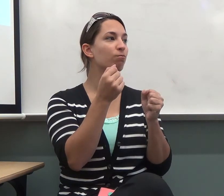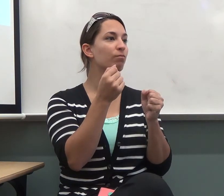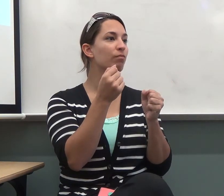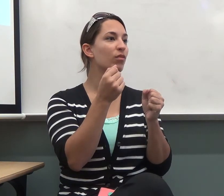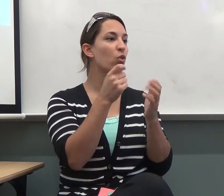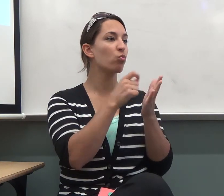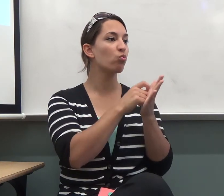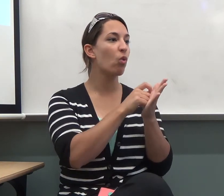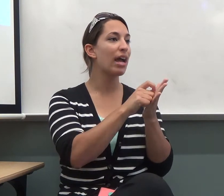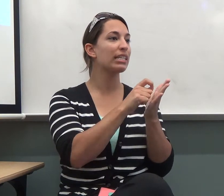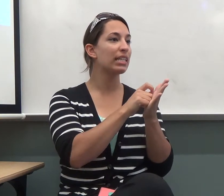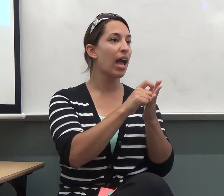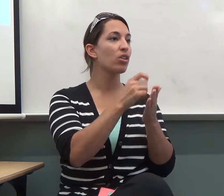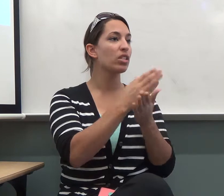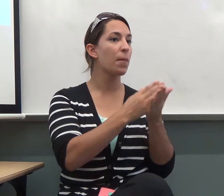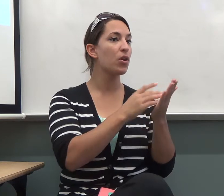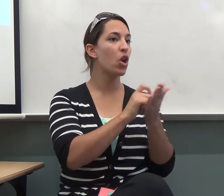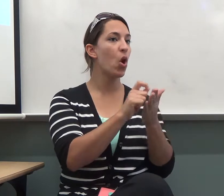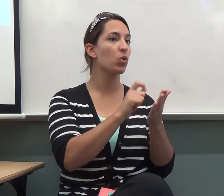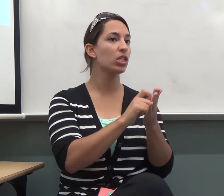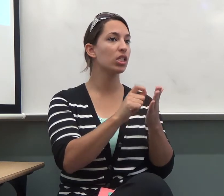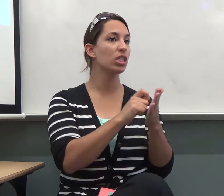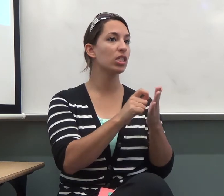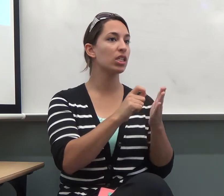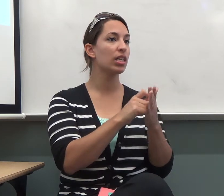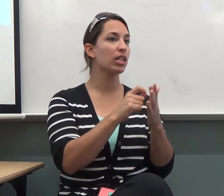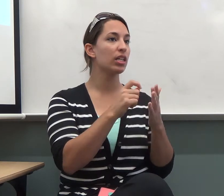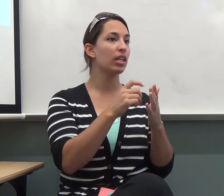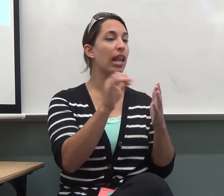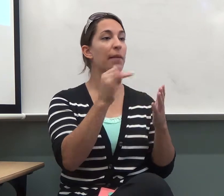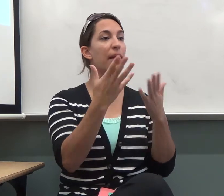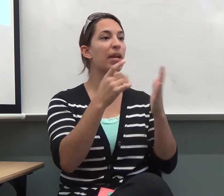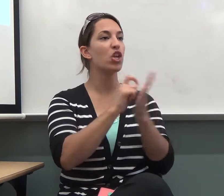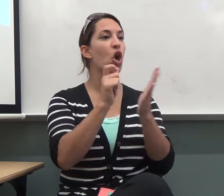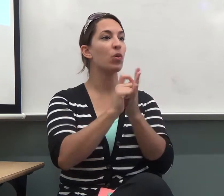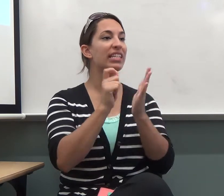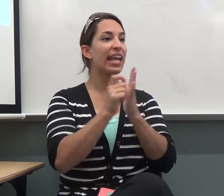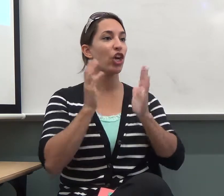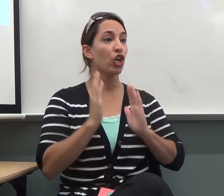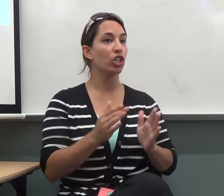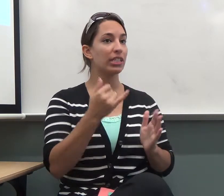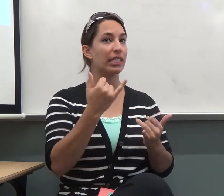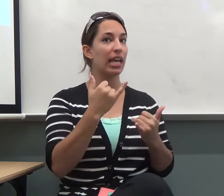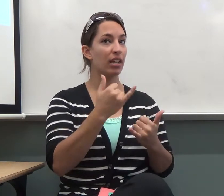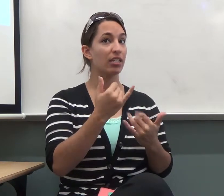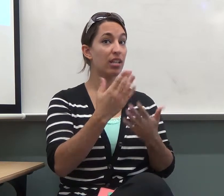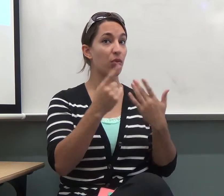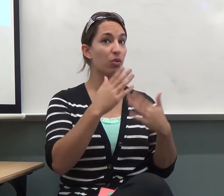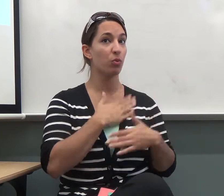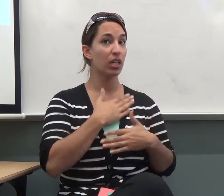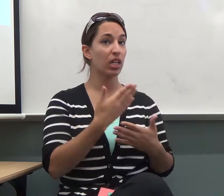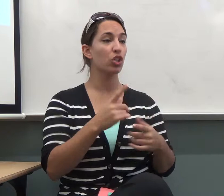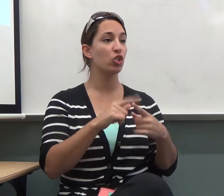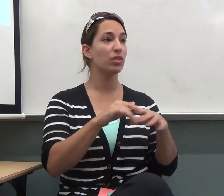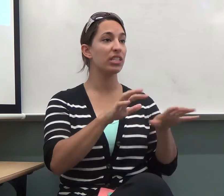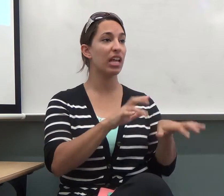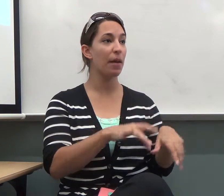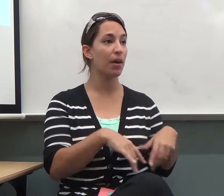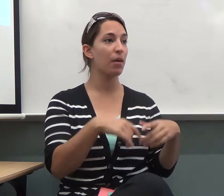write down some notes and be a note taker today? Would someone be willing to type up notes perhaps?